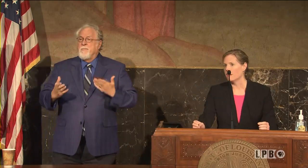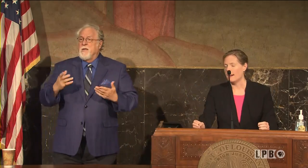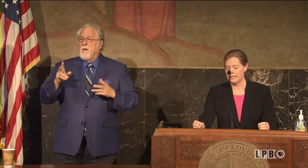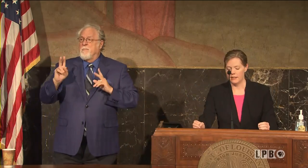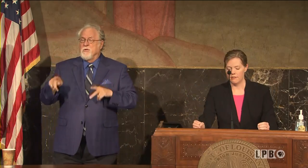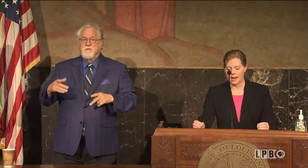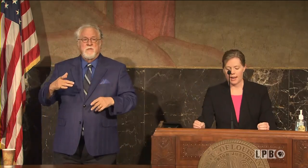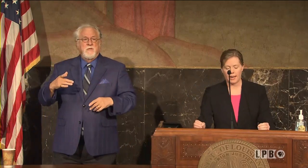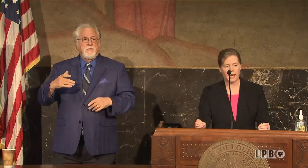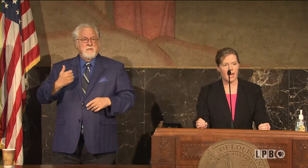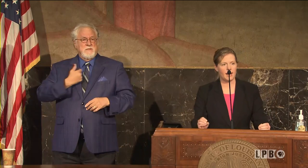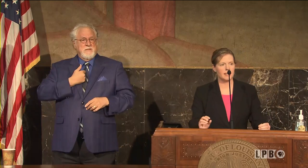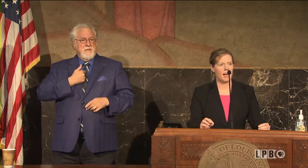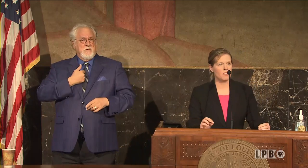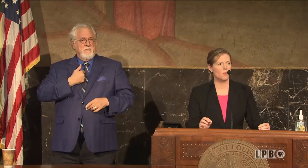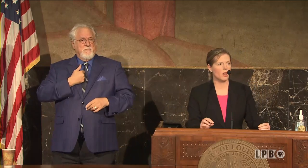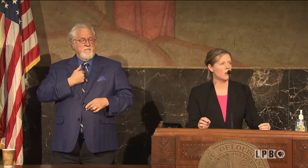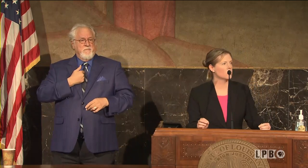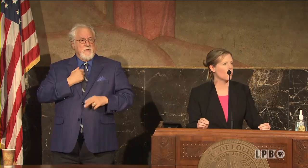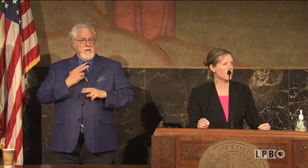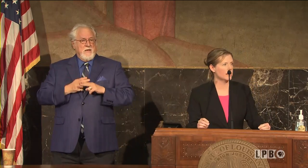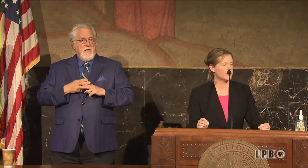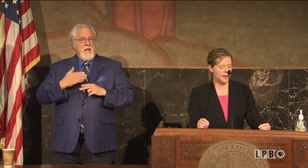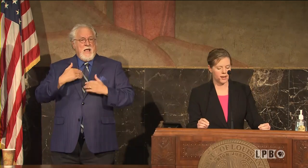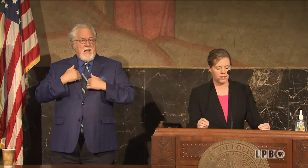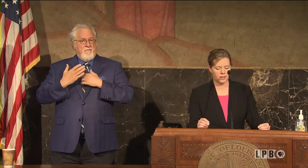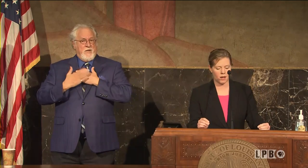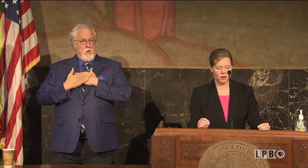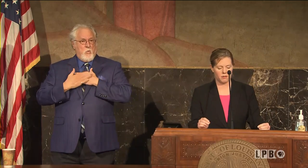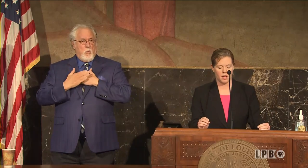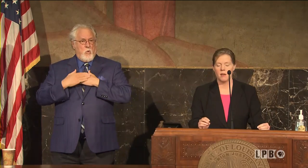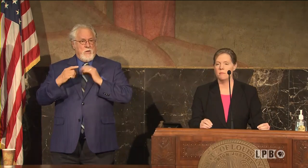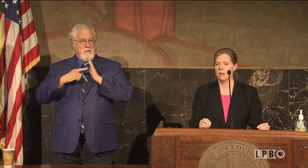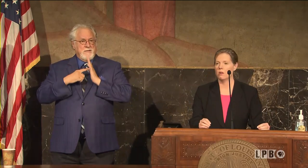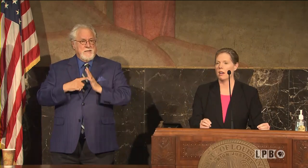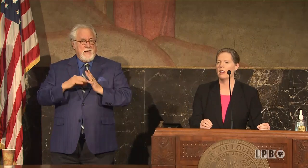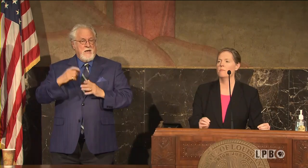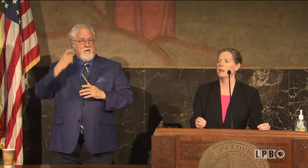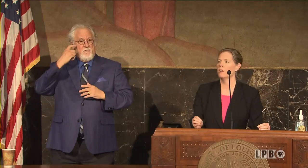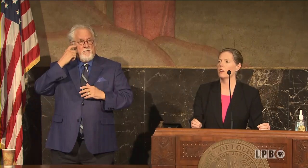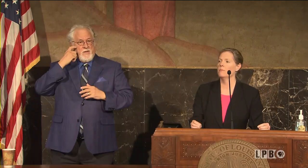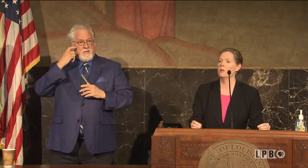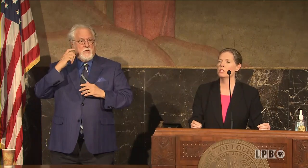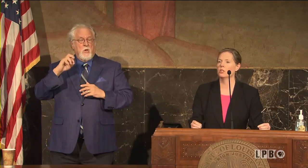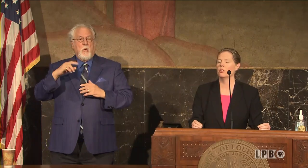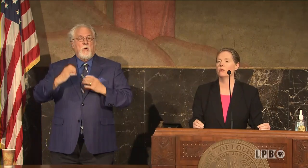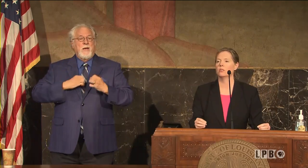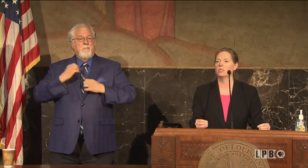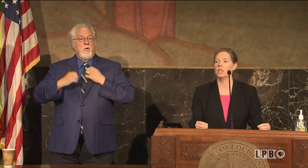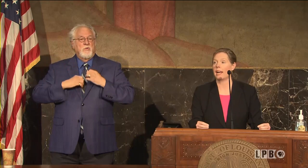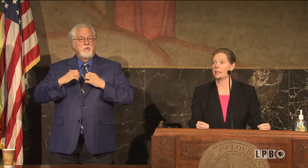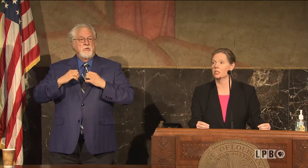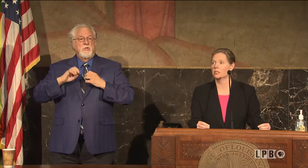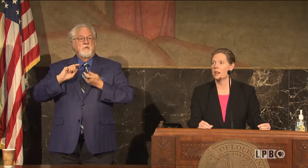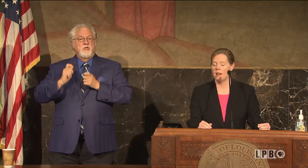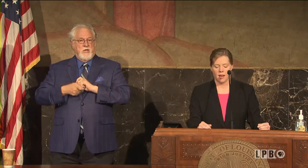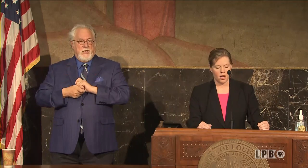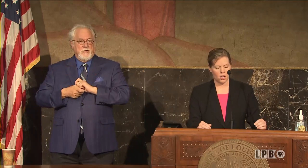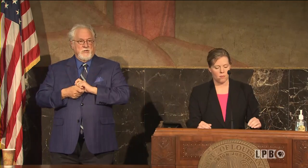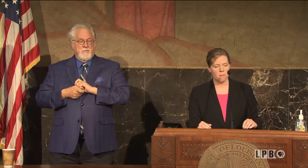who's self-identified as having one of those warning signs of a mental or emotional